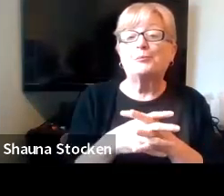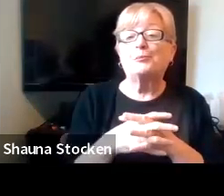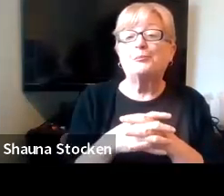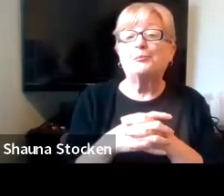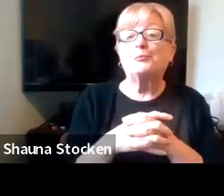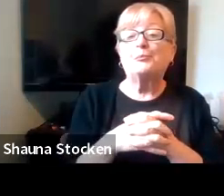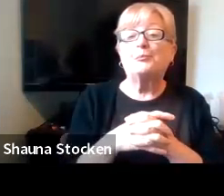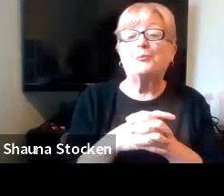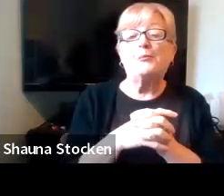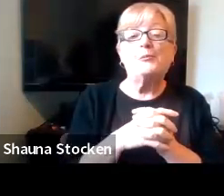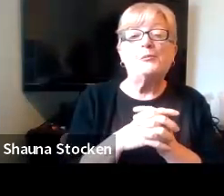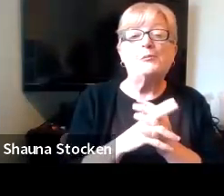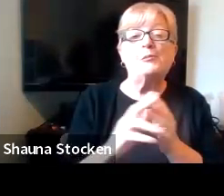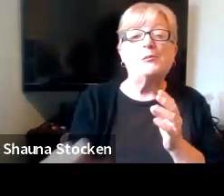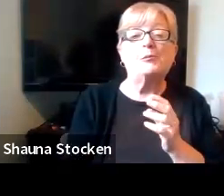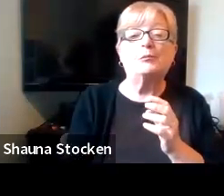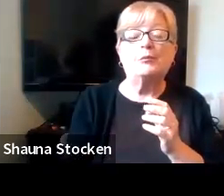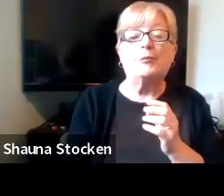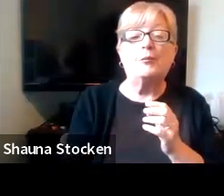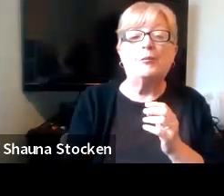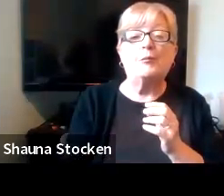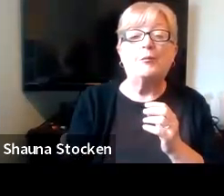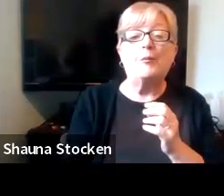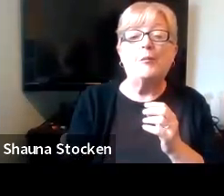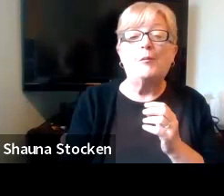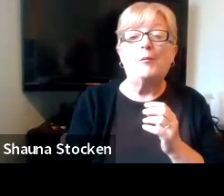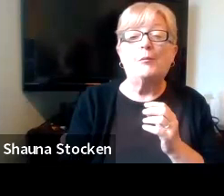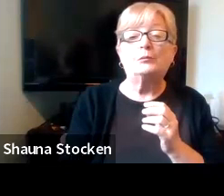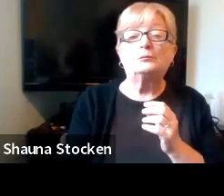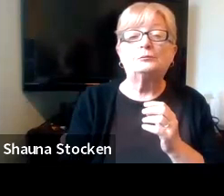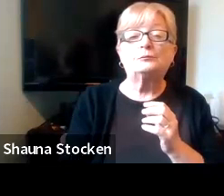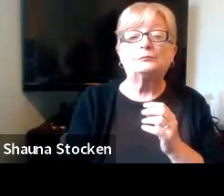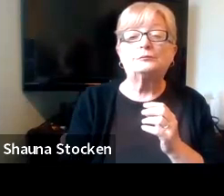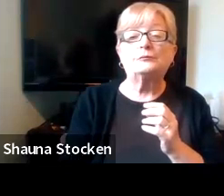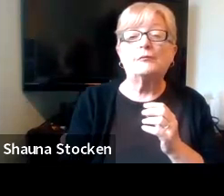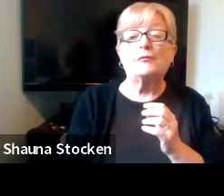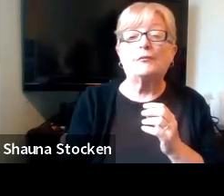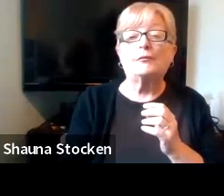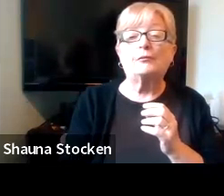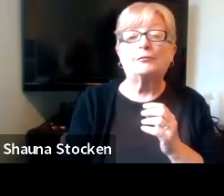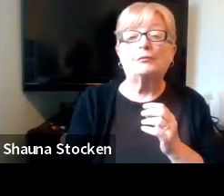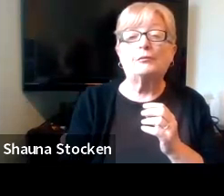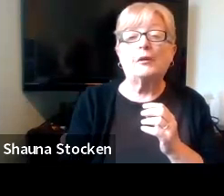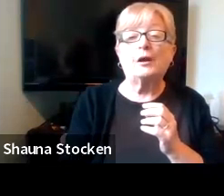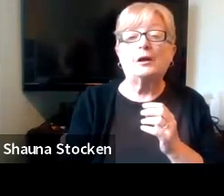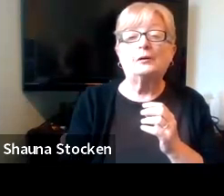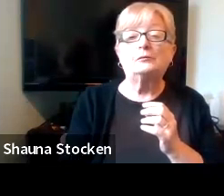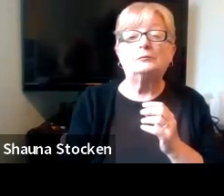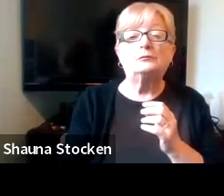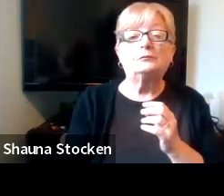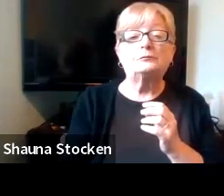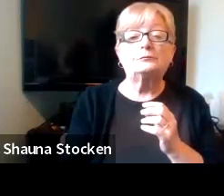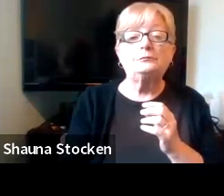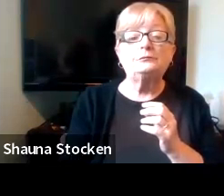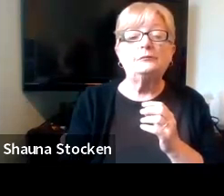We're gonna move over to the rice cooker here. And this is a bigger chunk of an apple, so just pretend